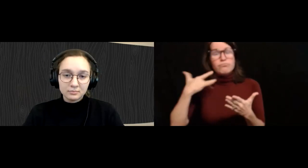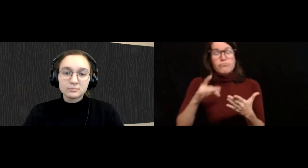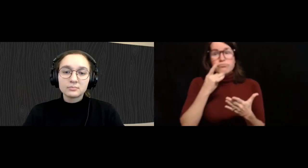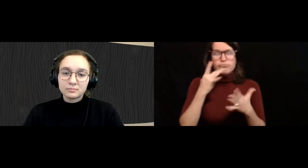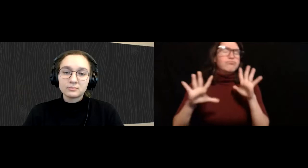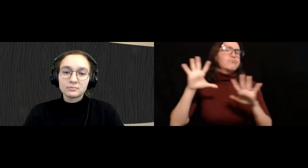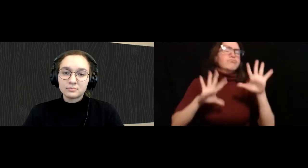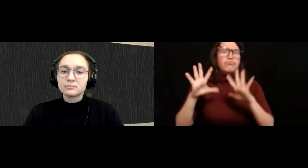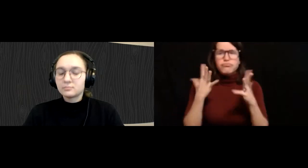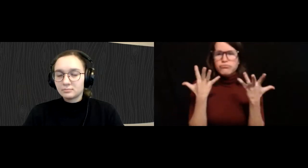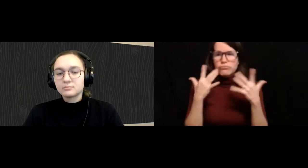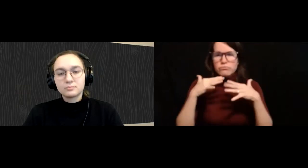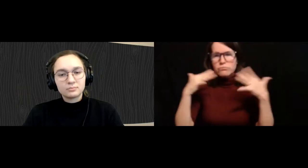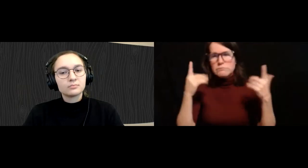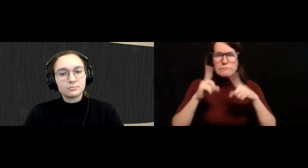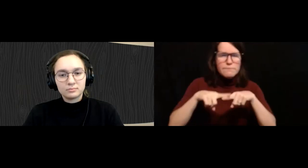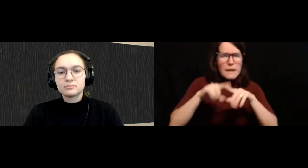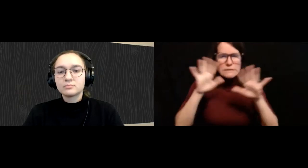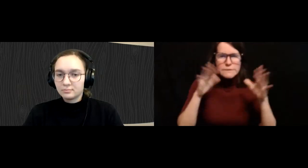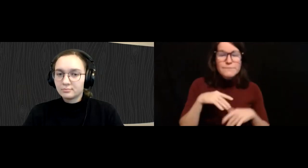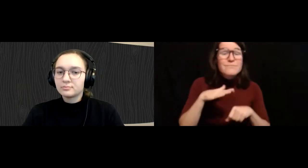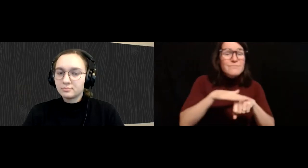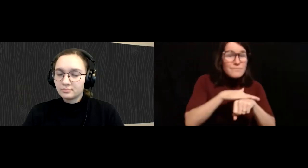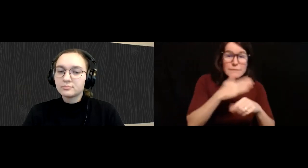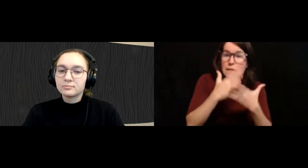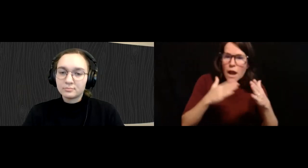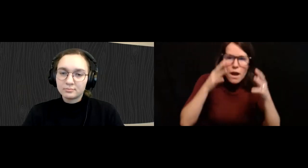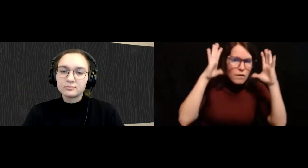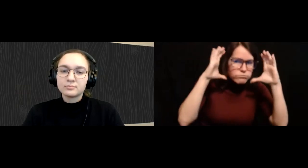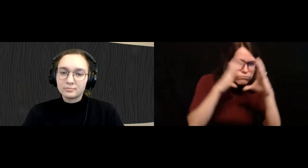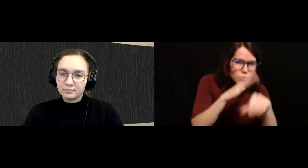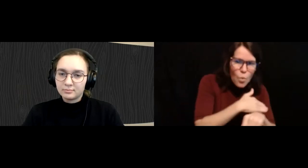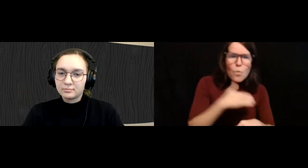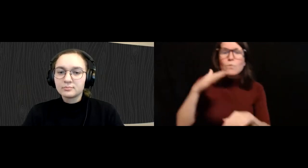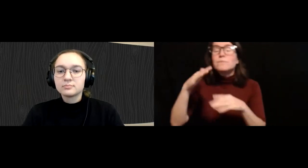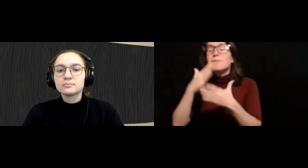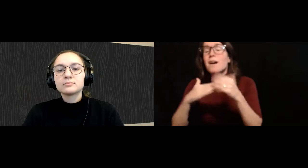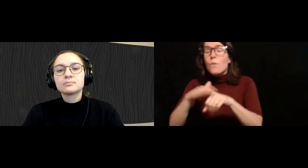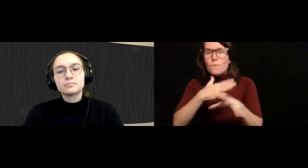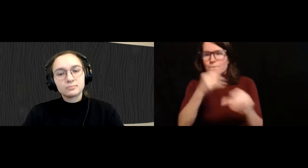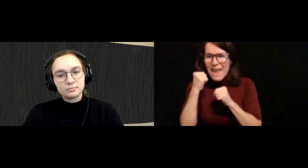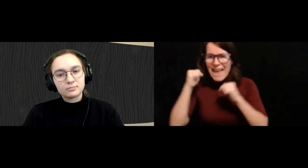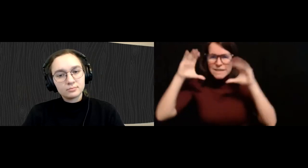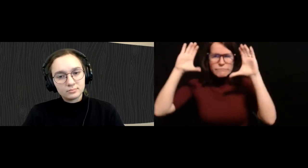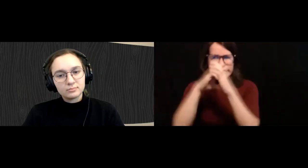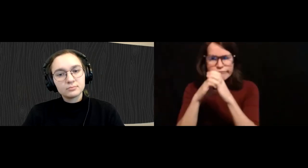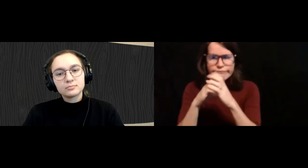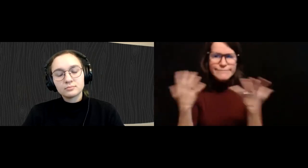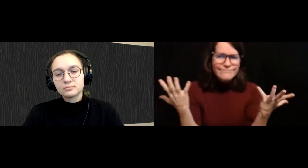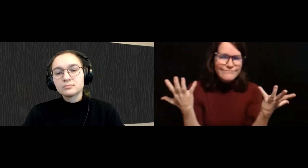Some people have a light is not an issue for them. For other people, light is an issue. And for me, I'm one of those people. So